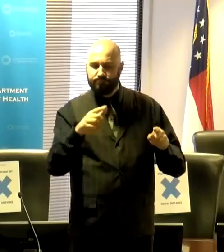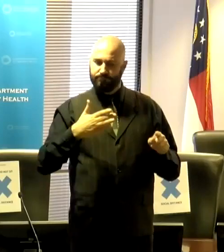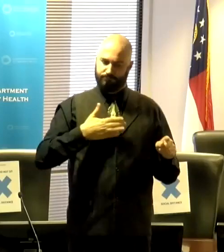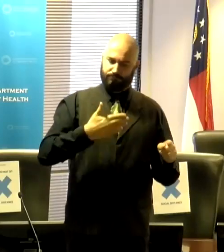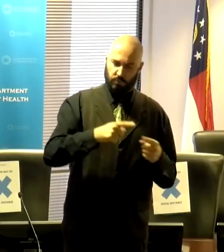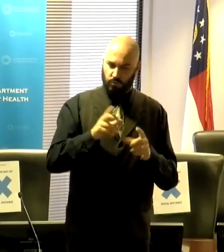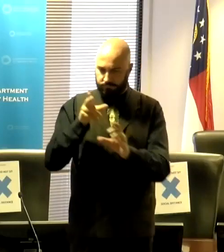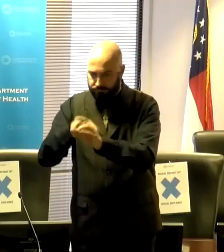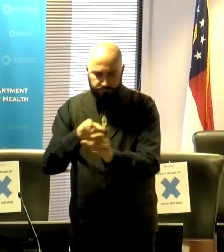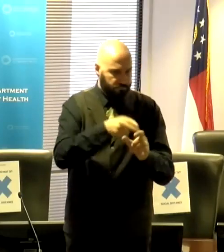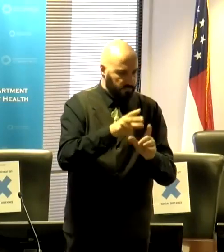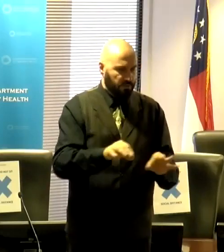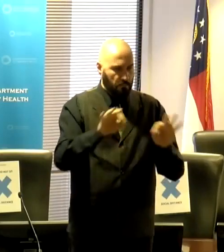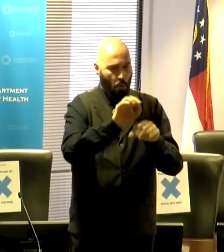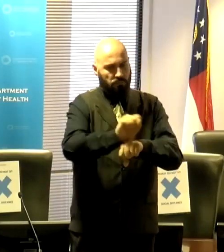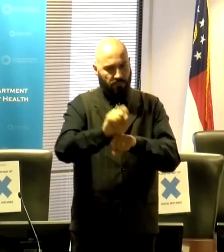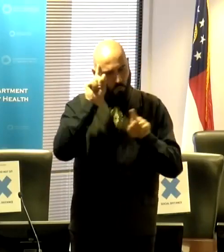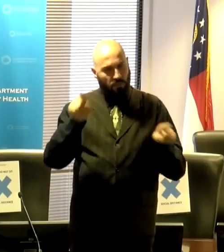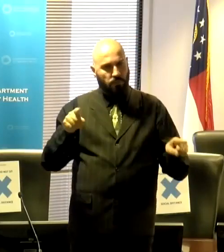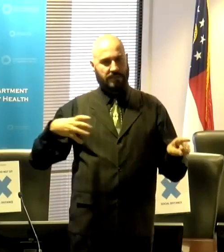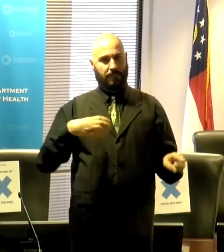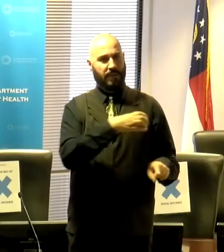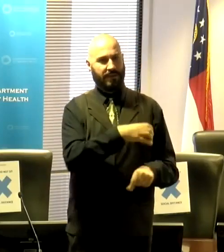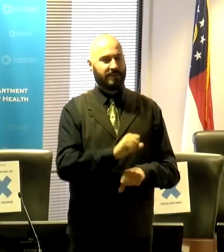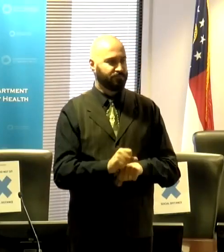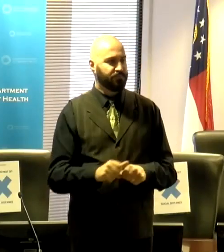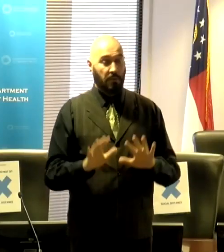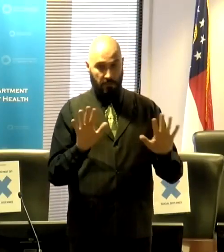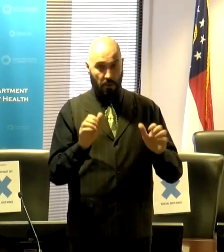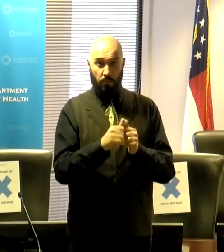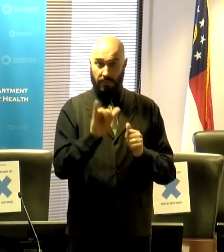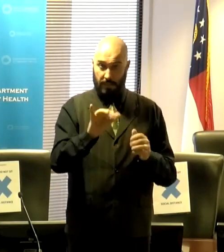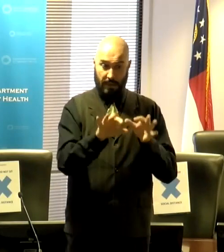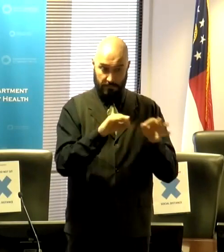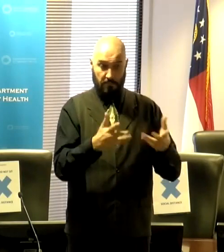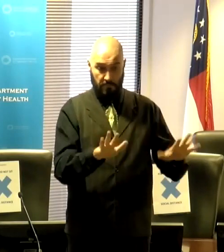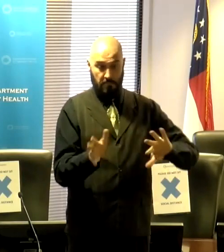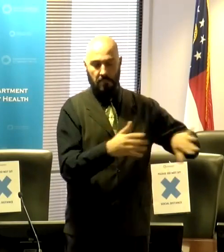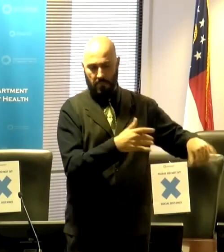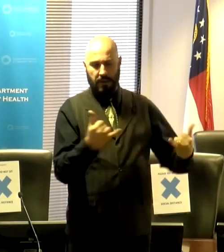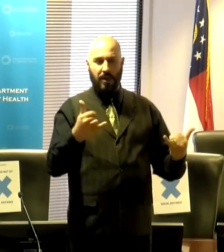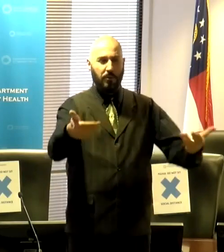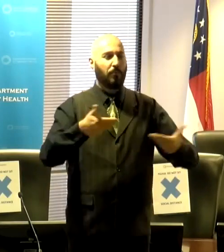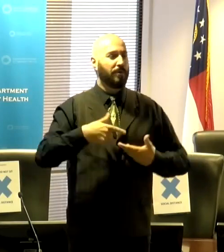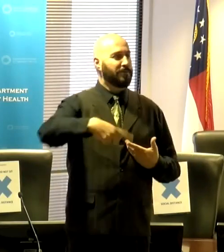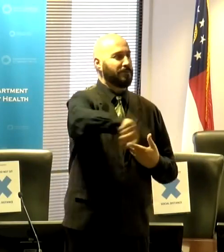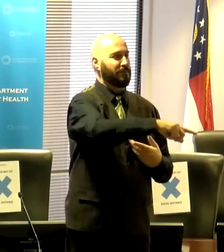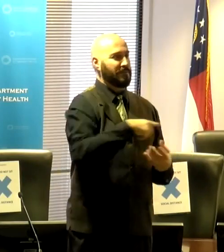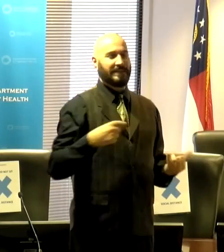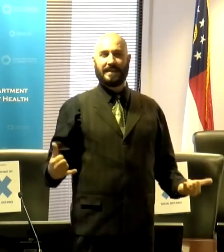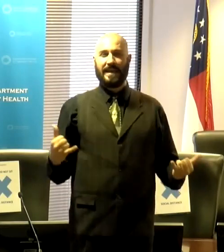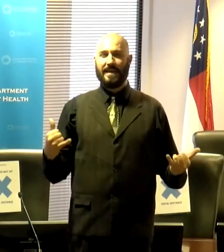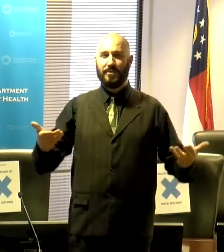capacities. With that, again, welcome all of you here today, and we'll move from there into